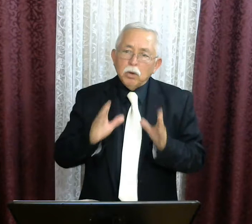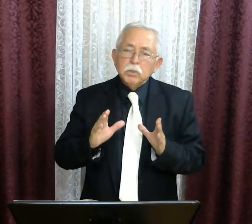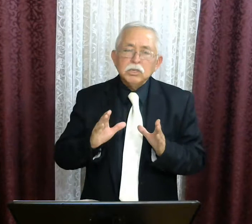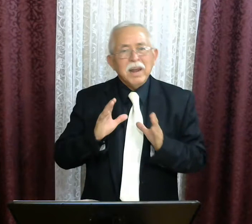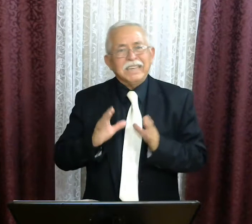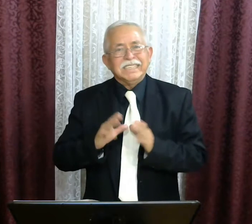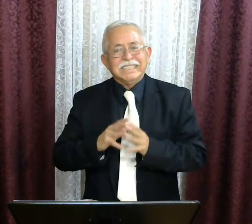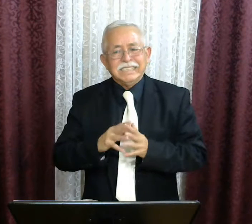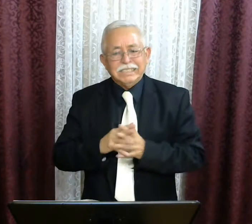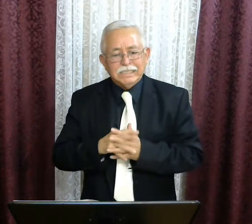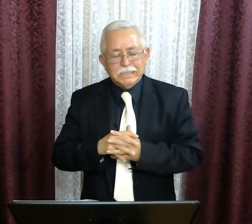of blessings.